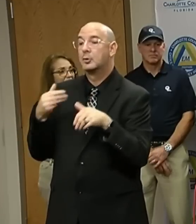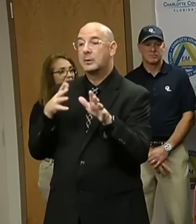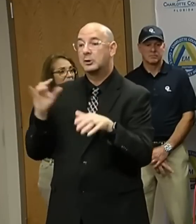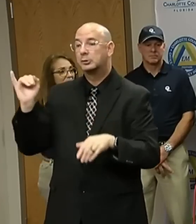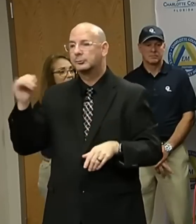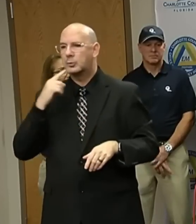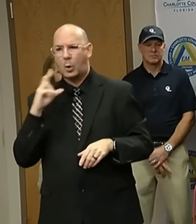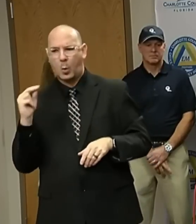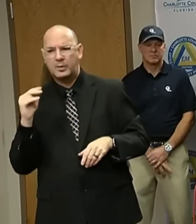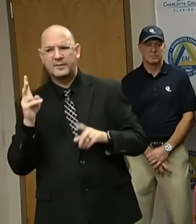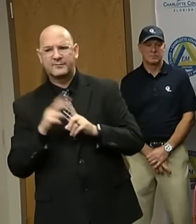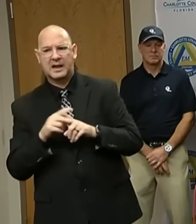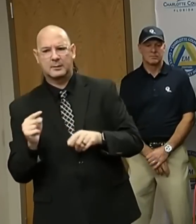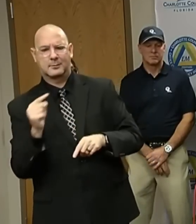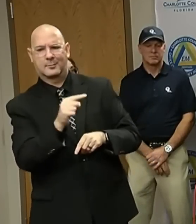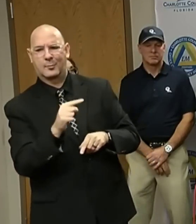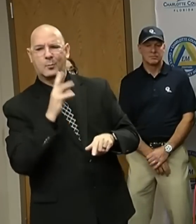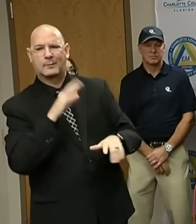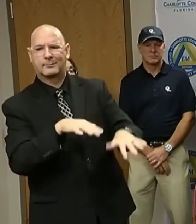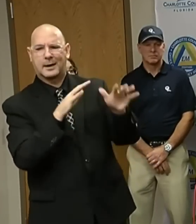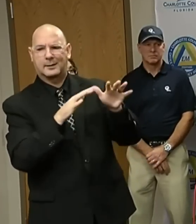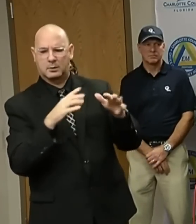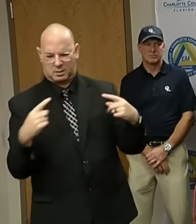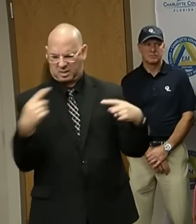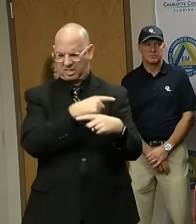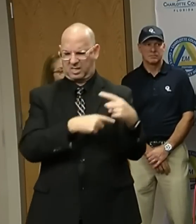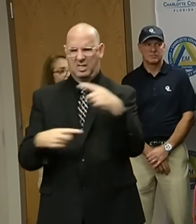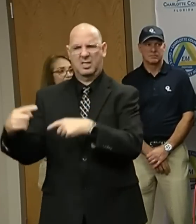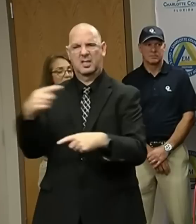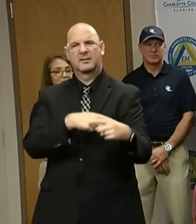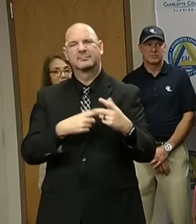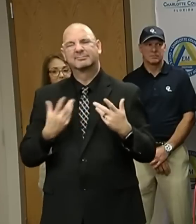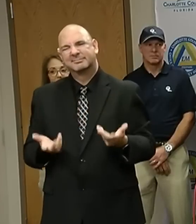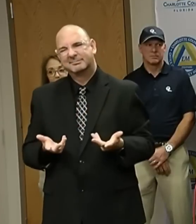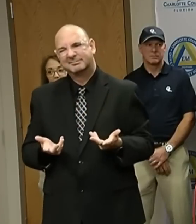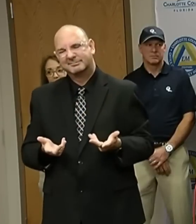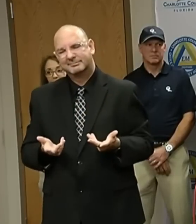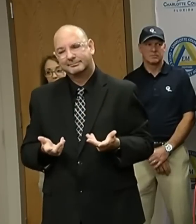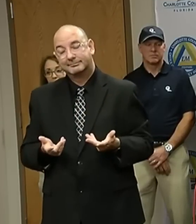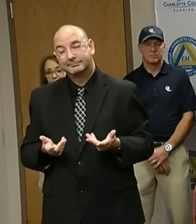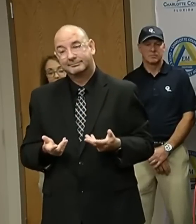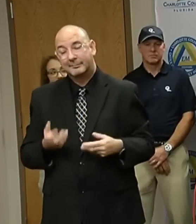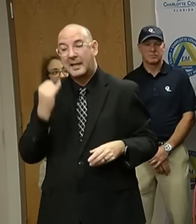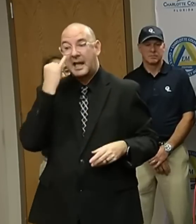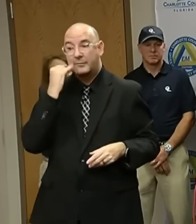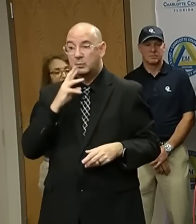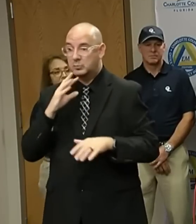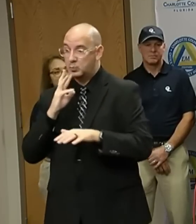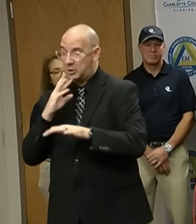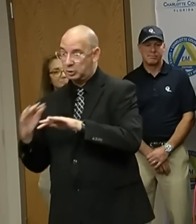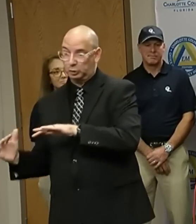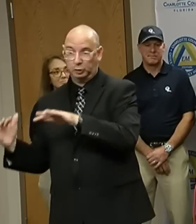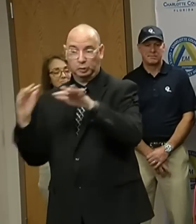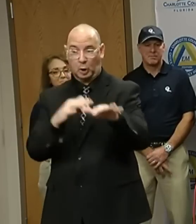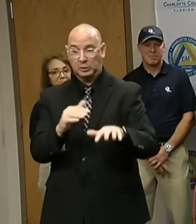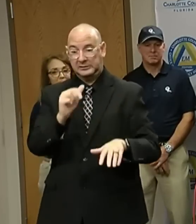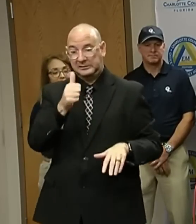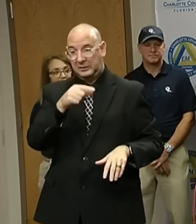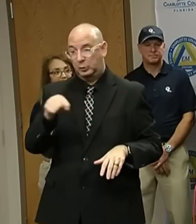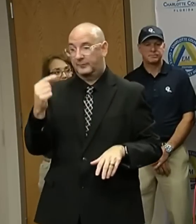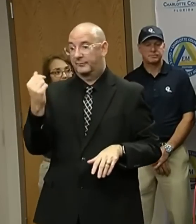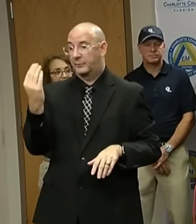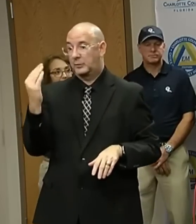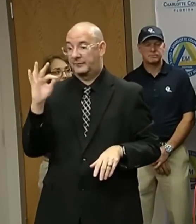is when you have surge that's 10, 14 feet, when you have 6 feet of water in